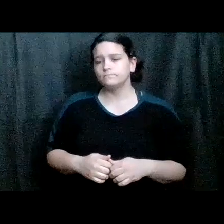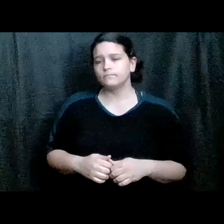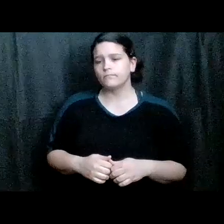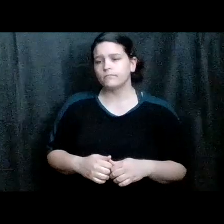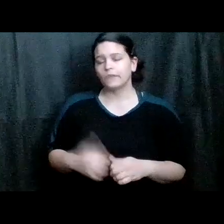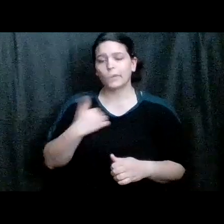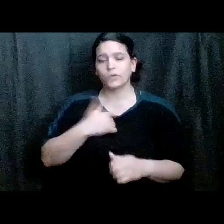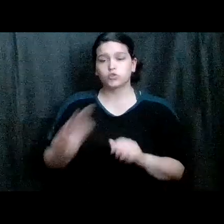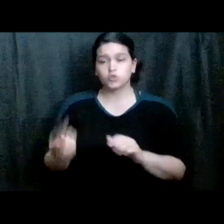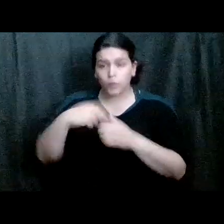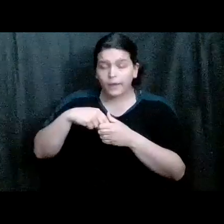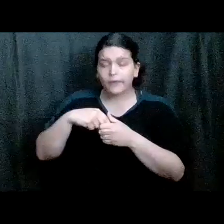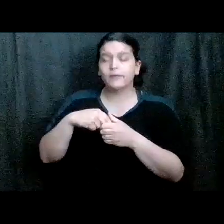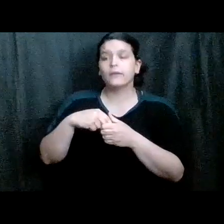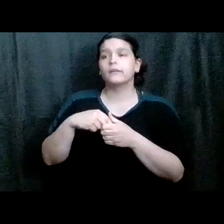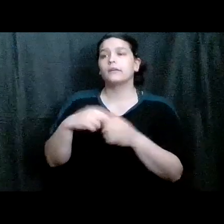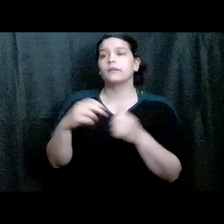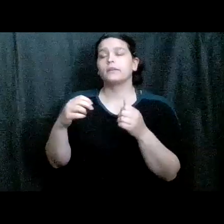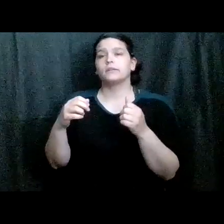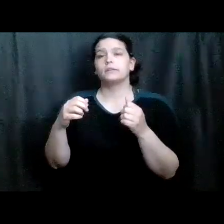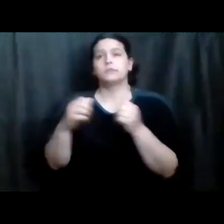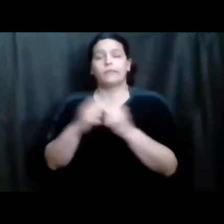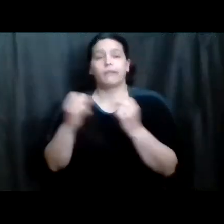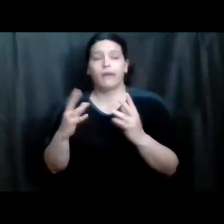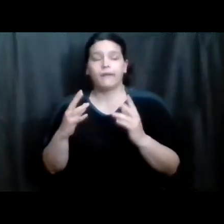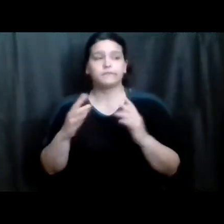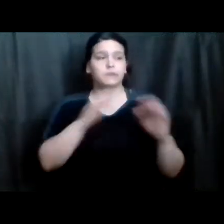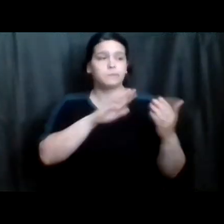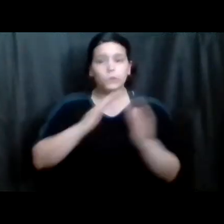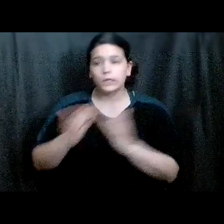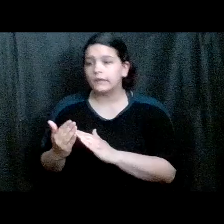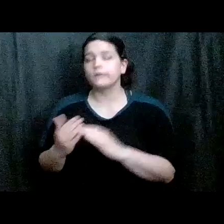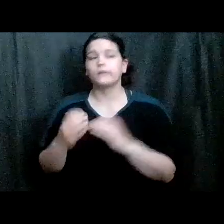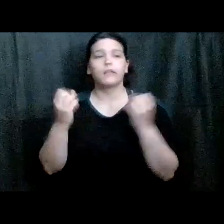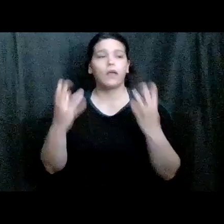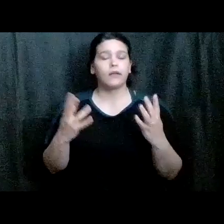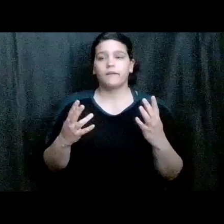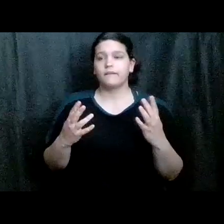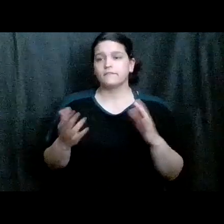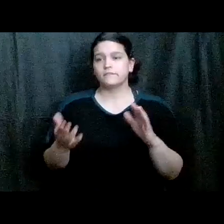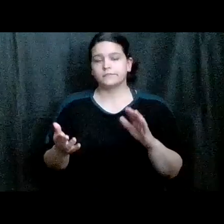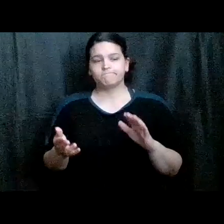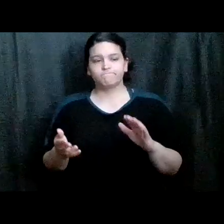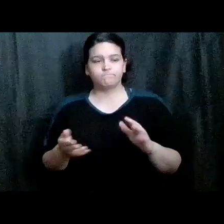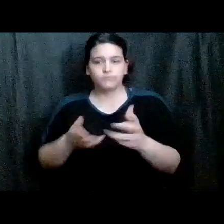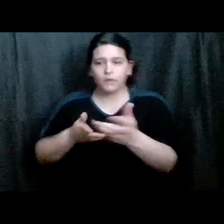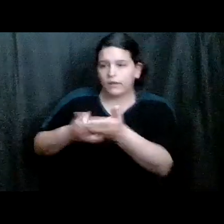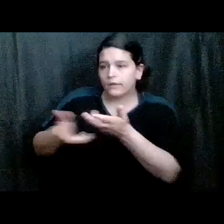of collaborators, a lot of our family of different diverse